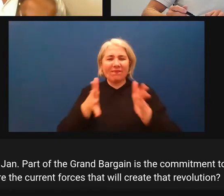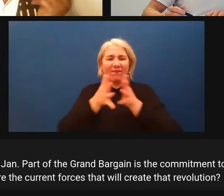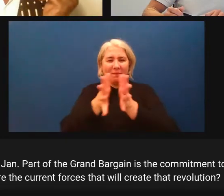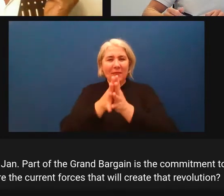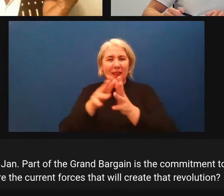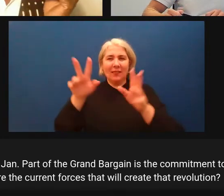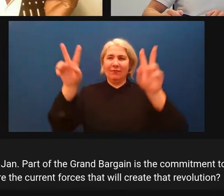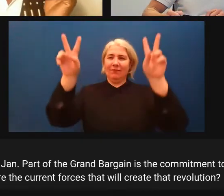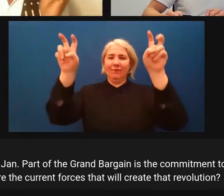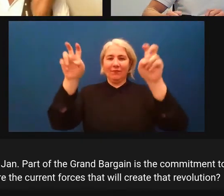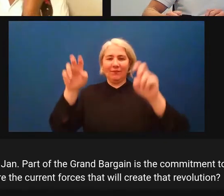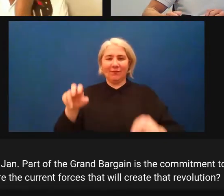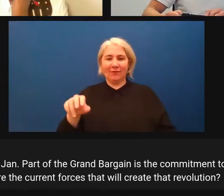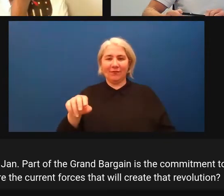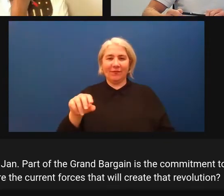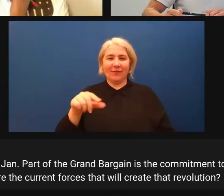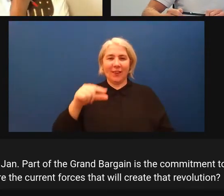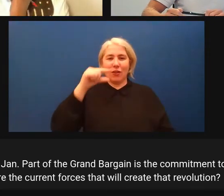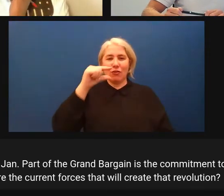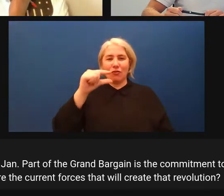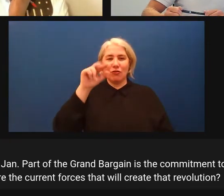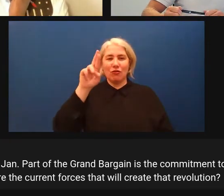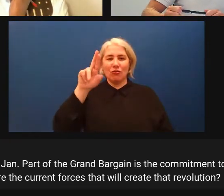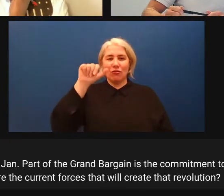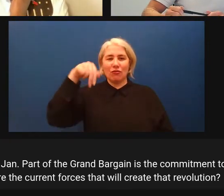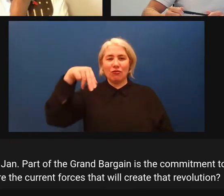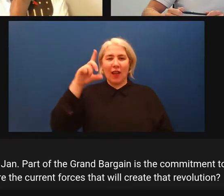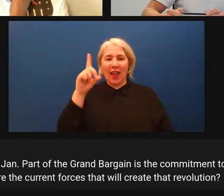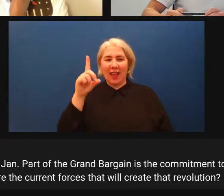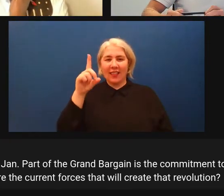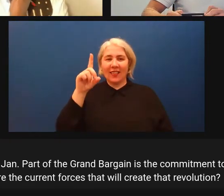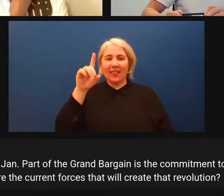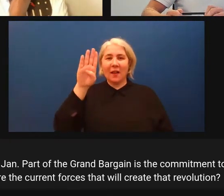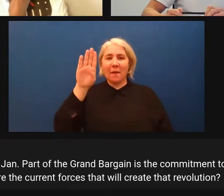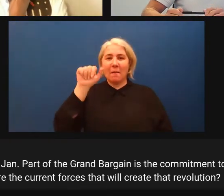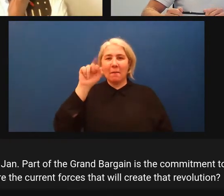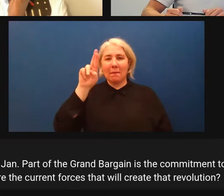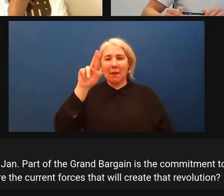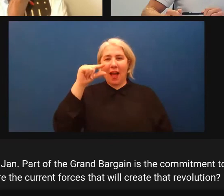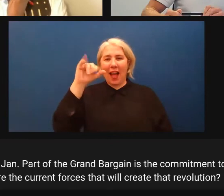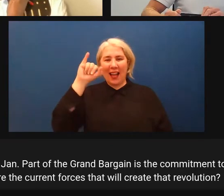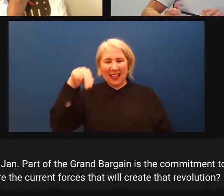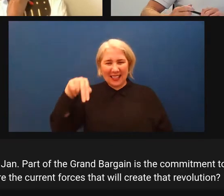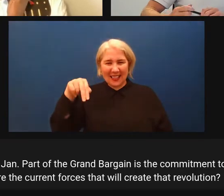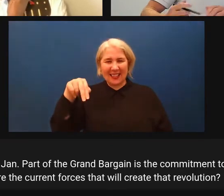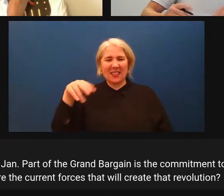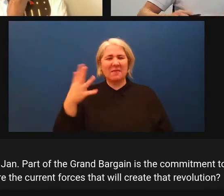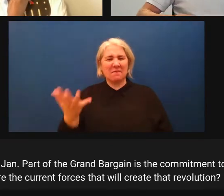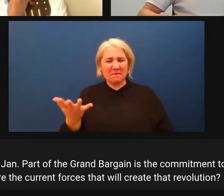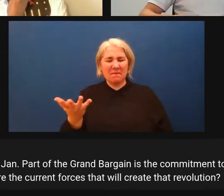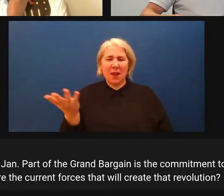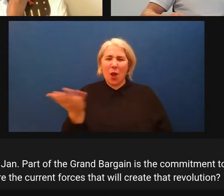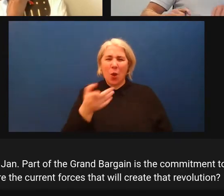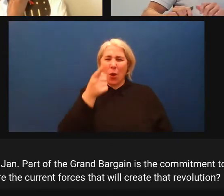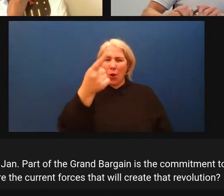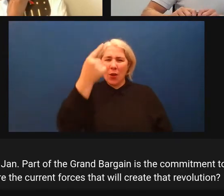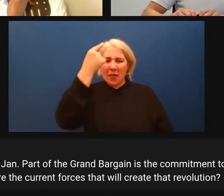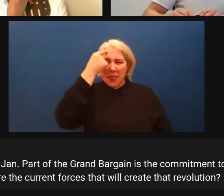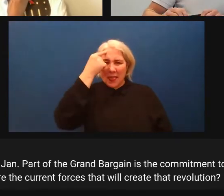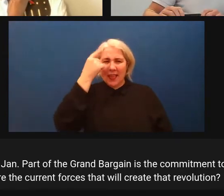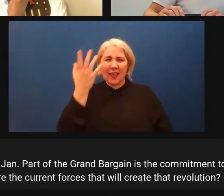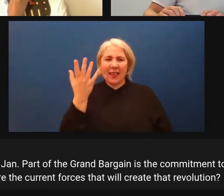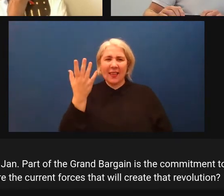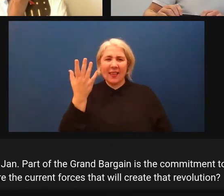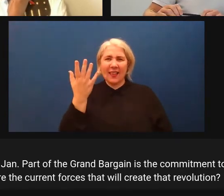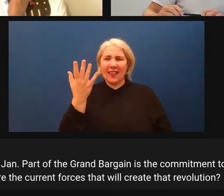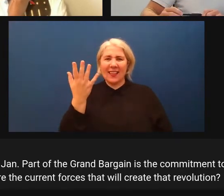is to complement a participation revolution. What do you think are the current focus that will